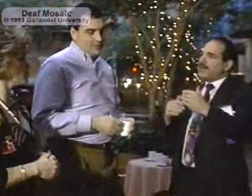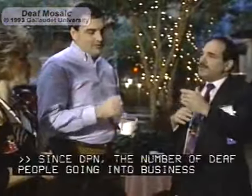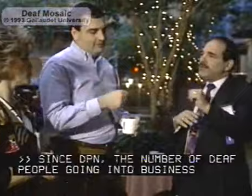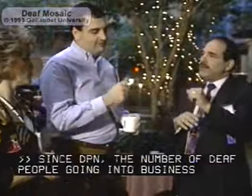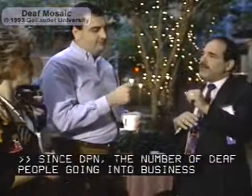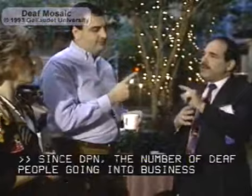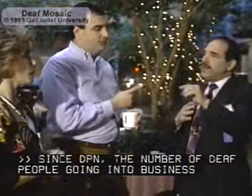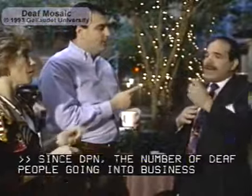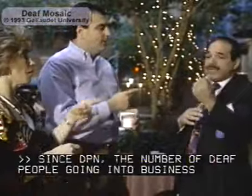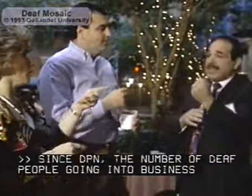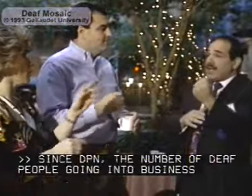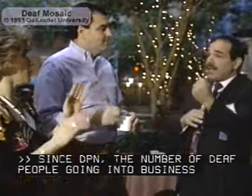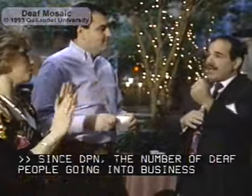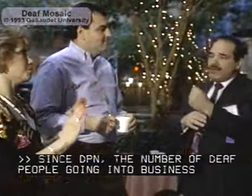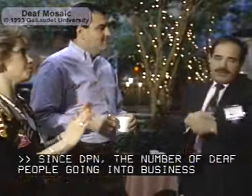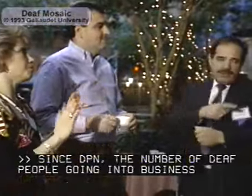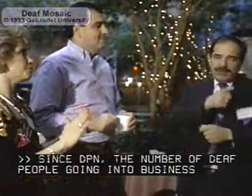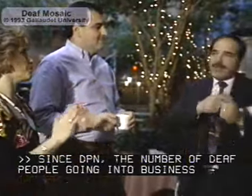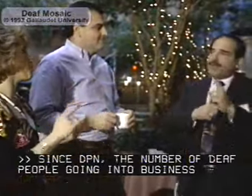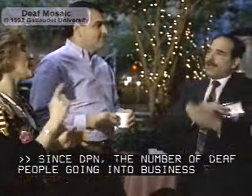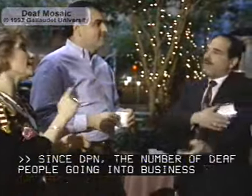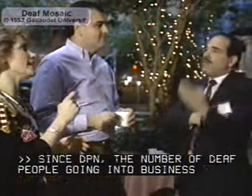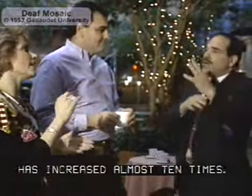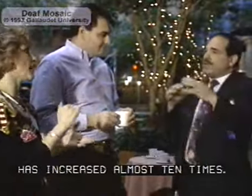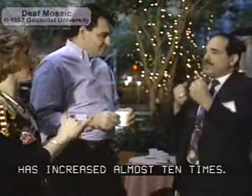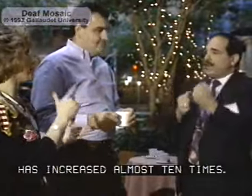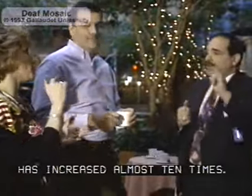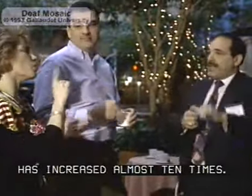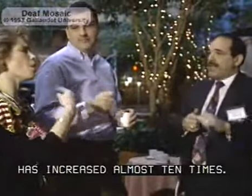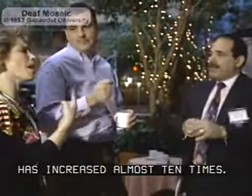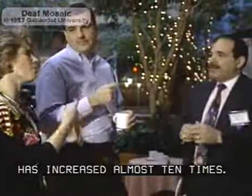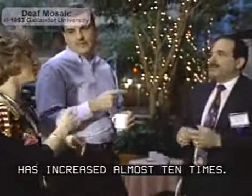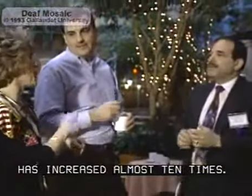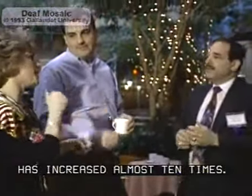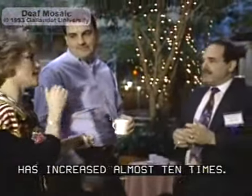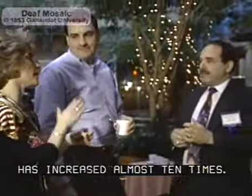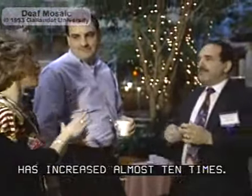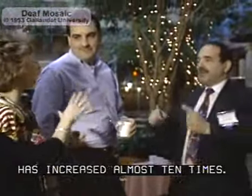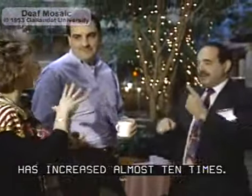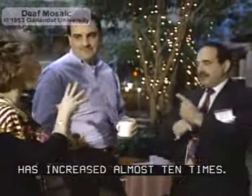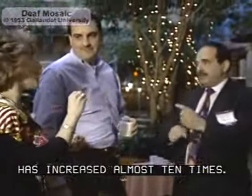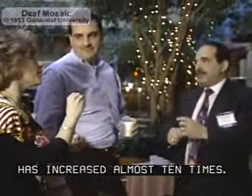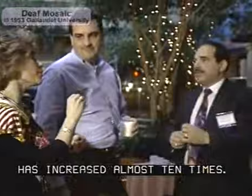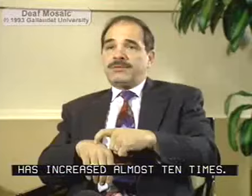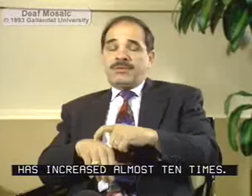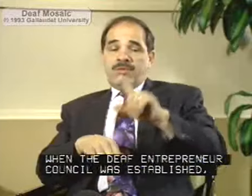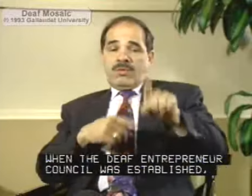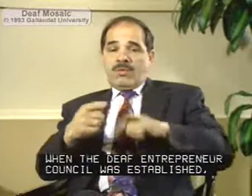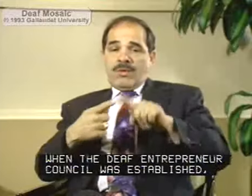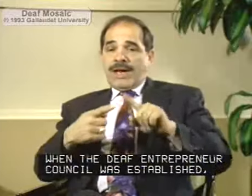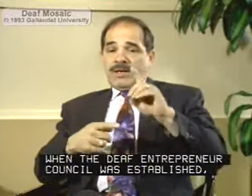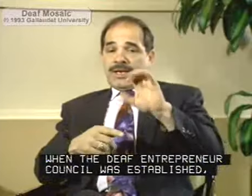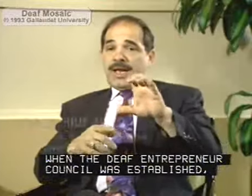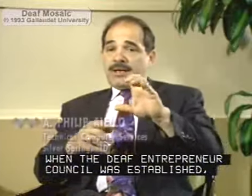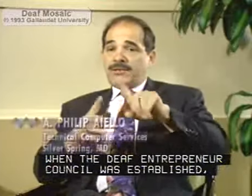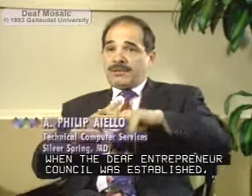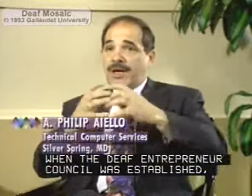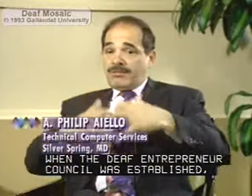Since DPN, the number of deaf people going into business has increased almost 10 times. When the Deaf